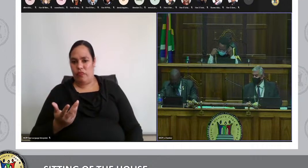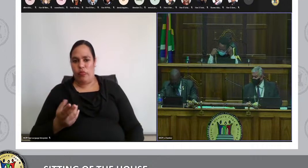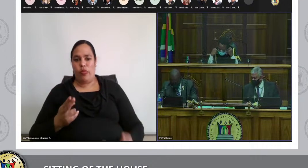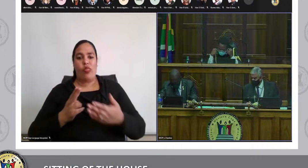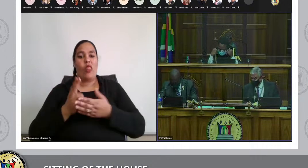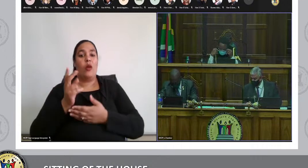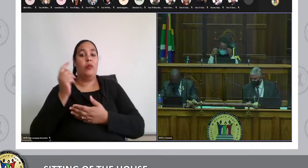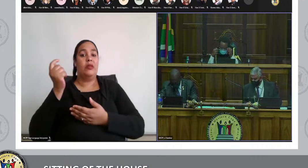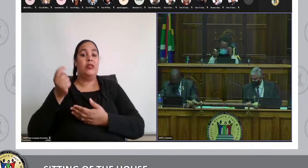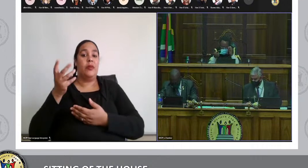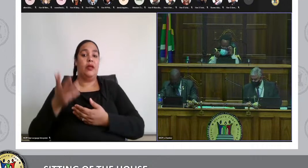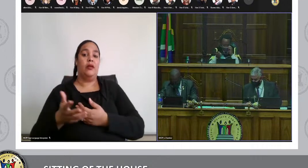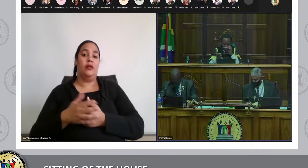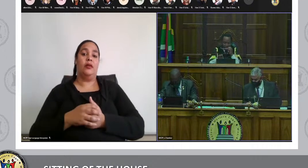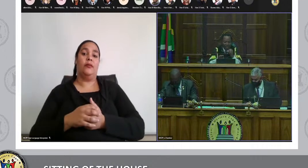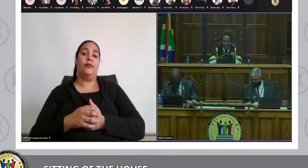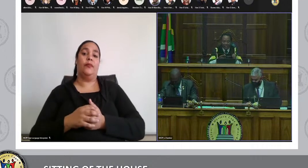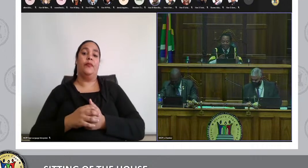Speaker.